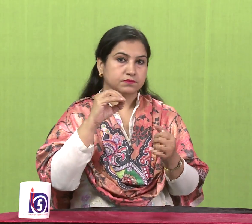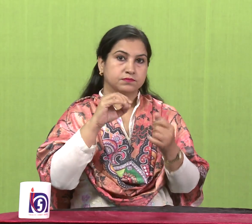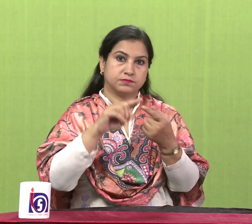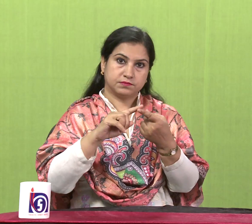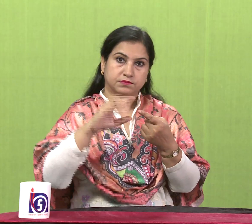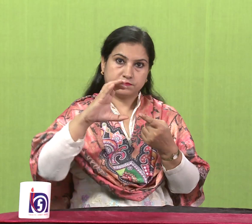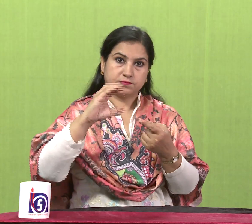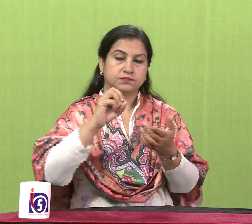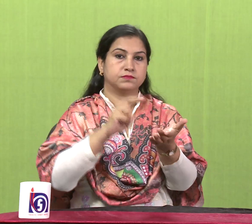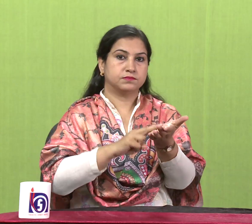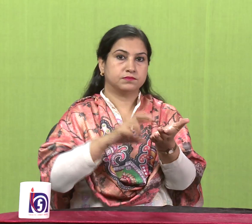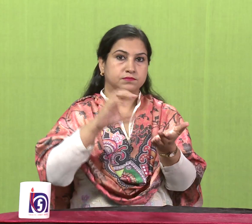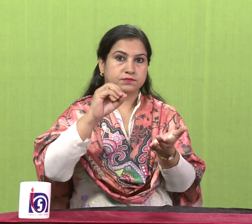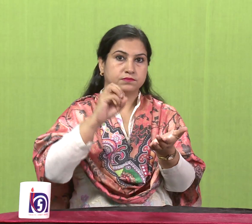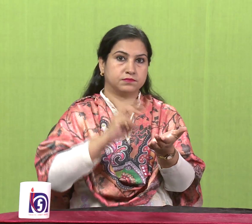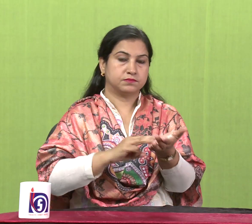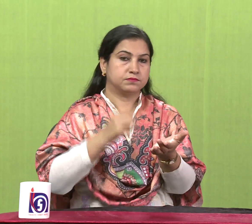we should learn the meaning of development.